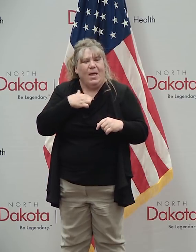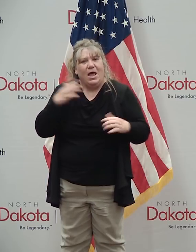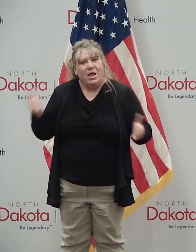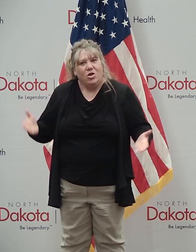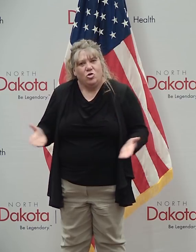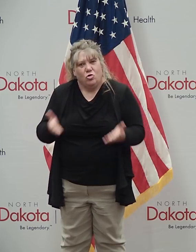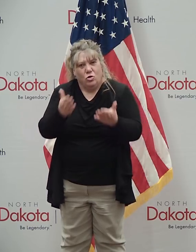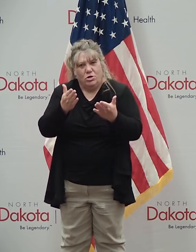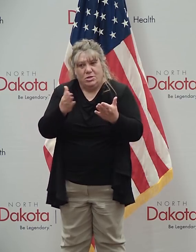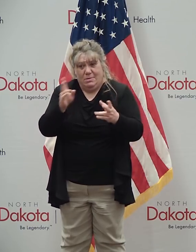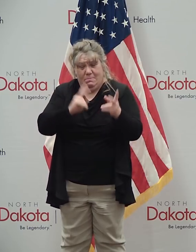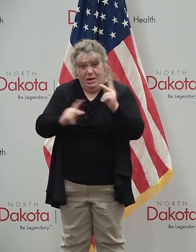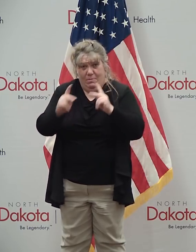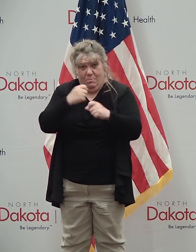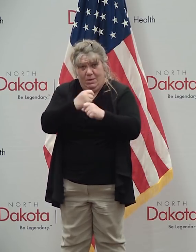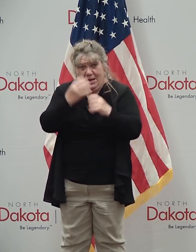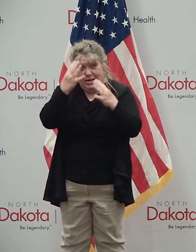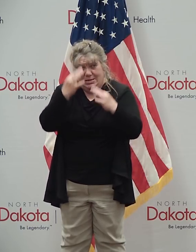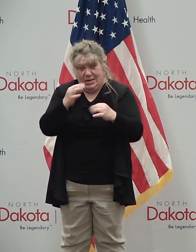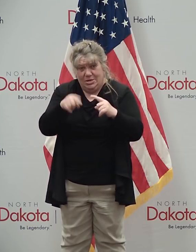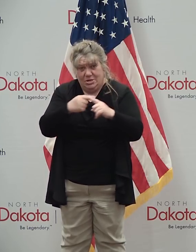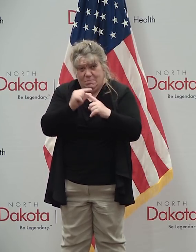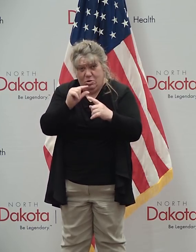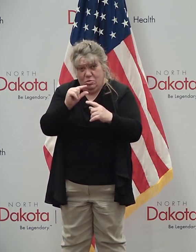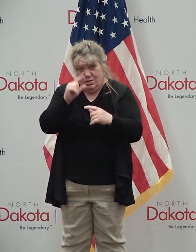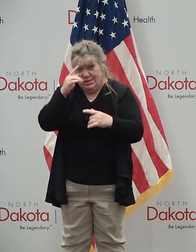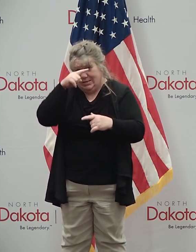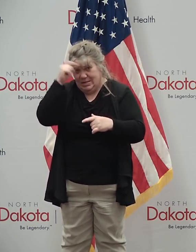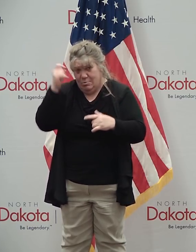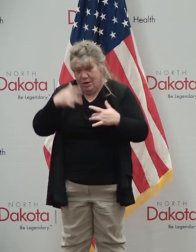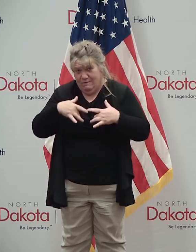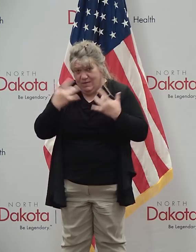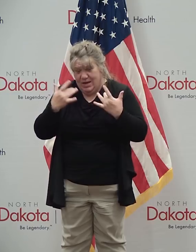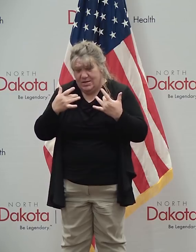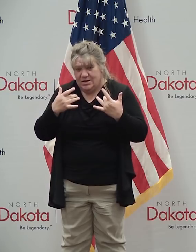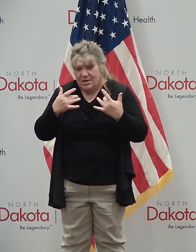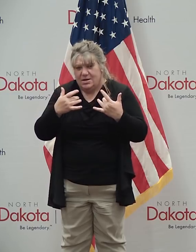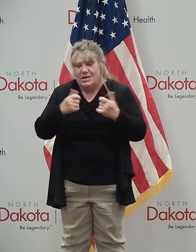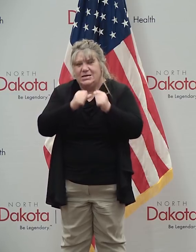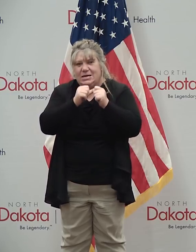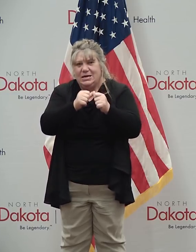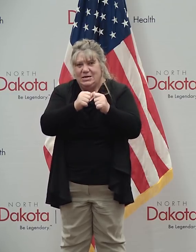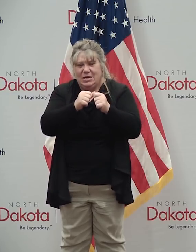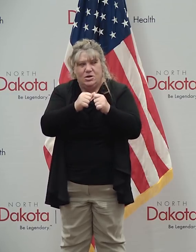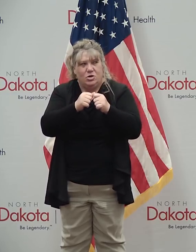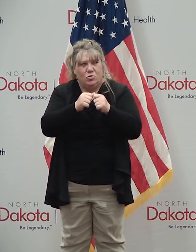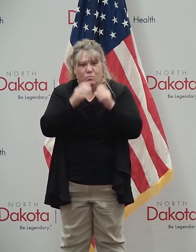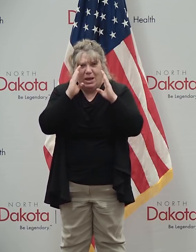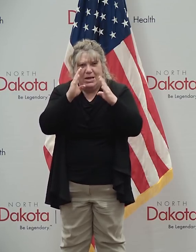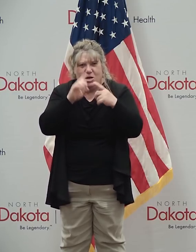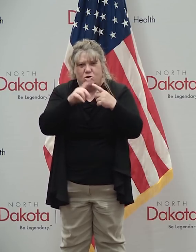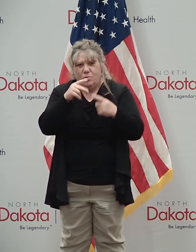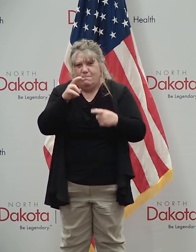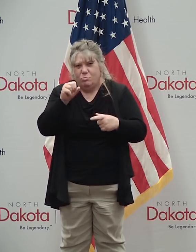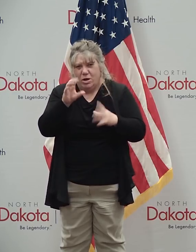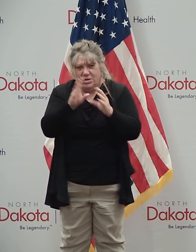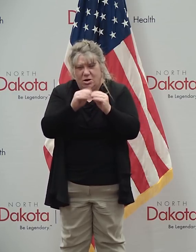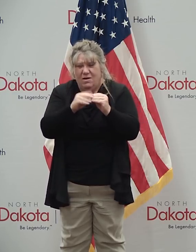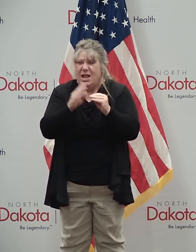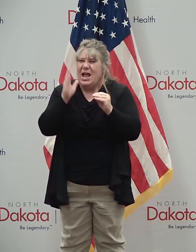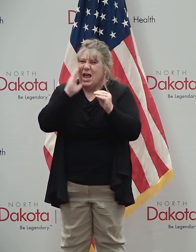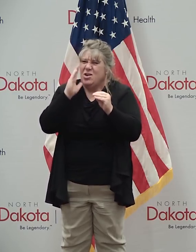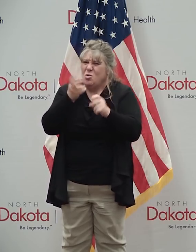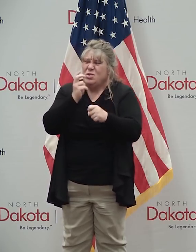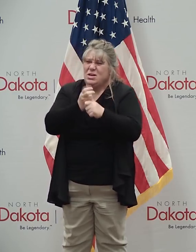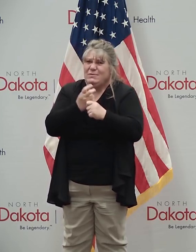encourage the people making those decisions about summer events just to stay tuned. I know it's difficult to sort of